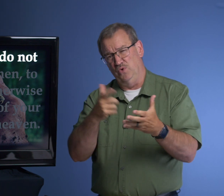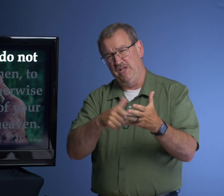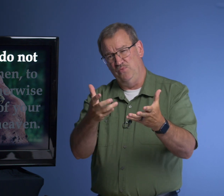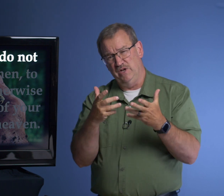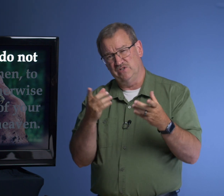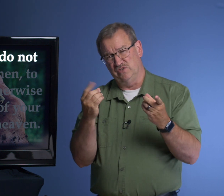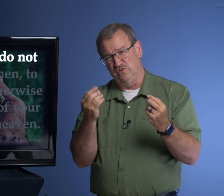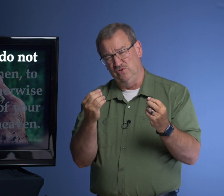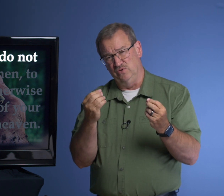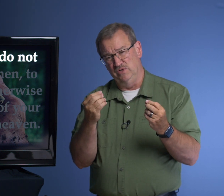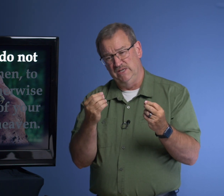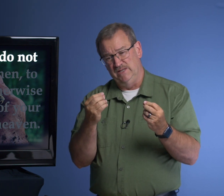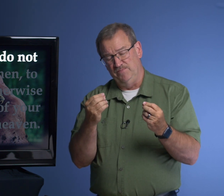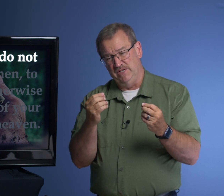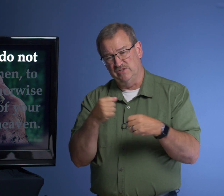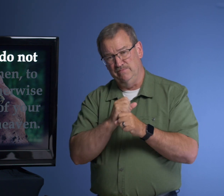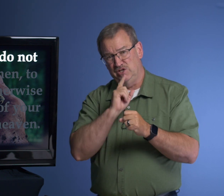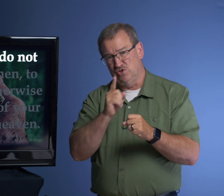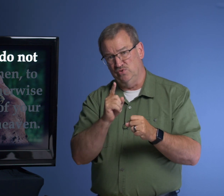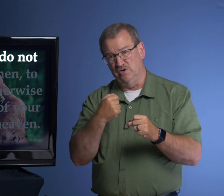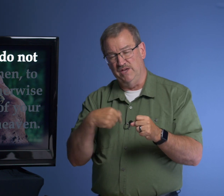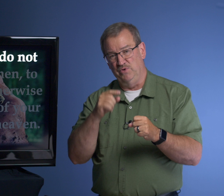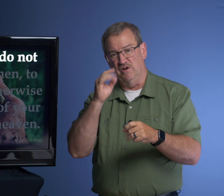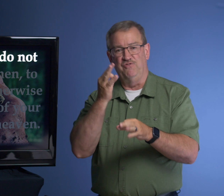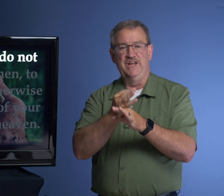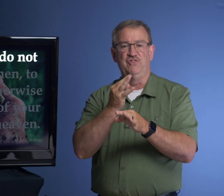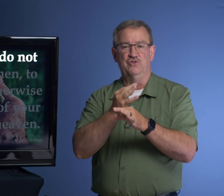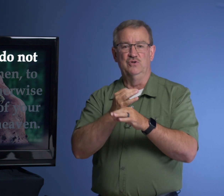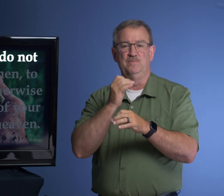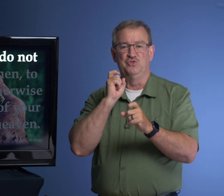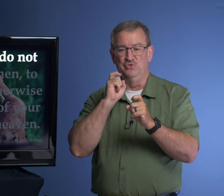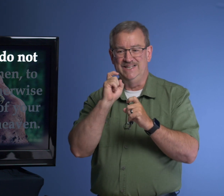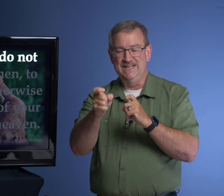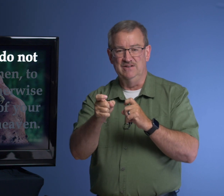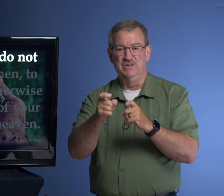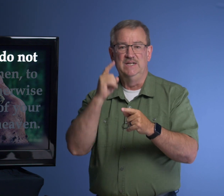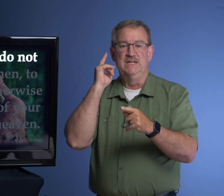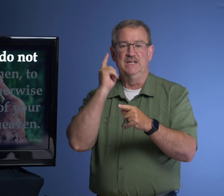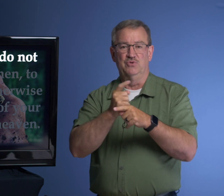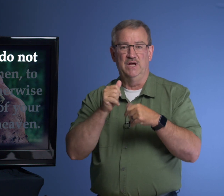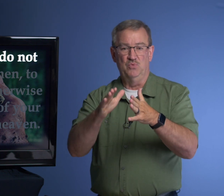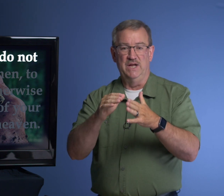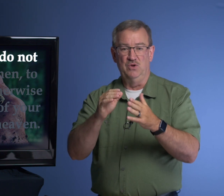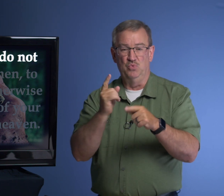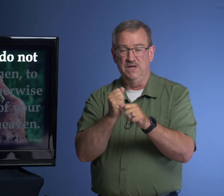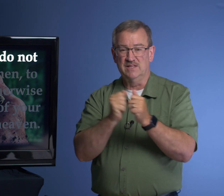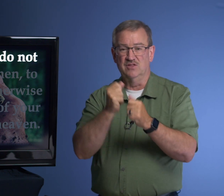He wants us to do is to make sure that we are faithful to give in the right way with the